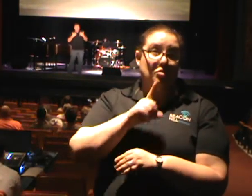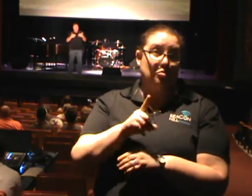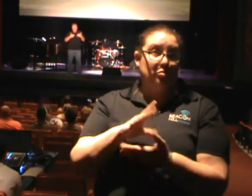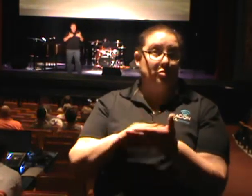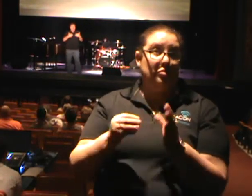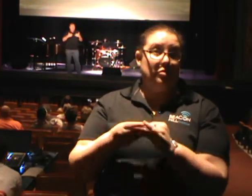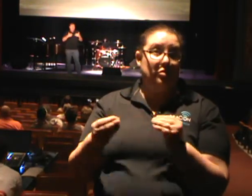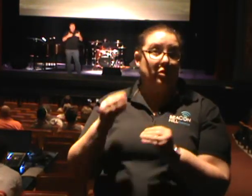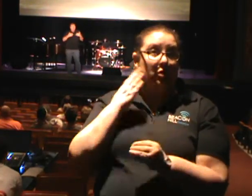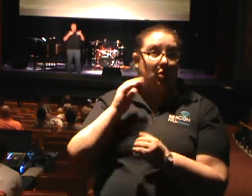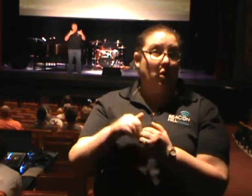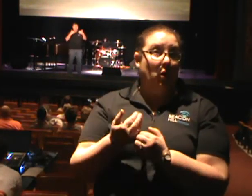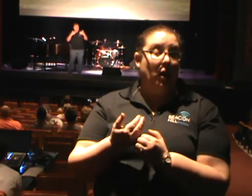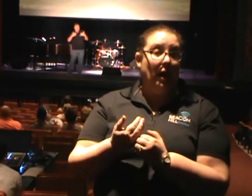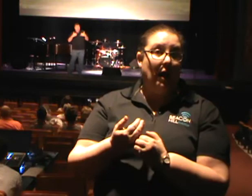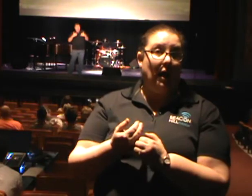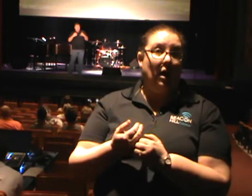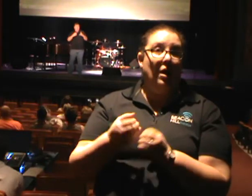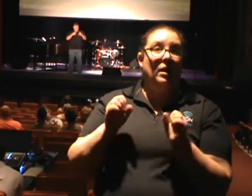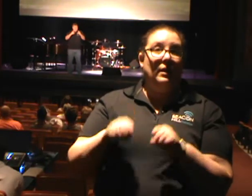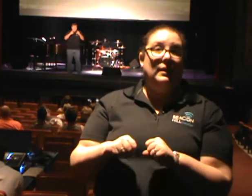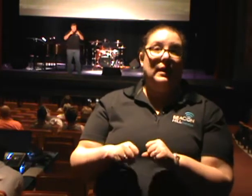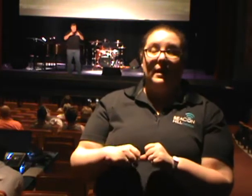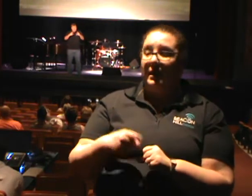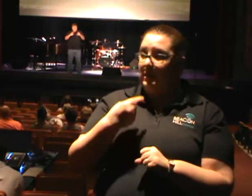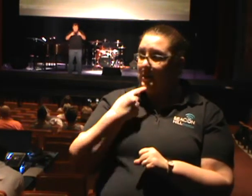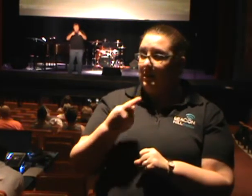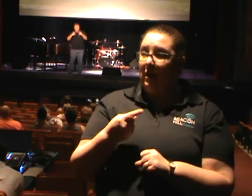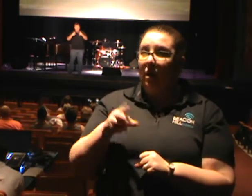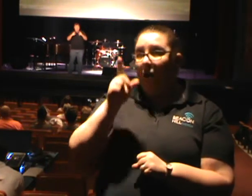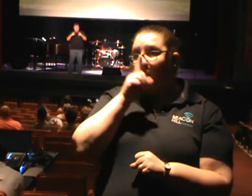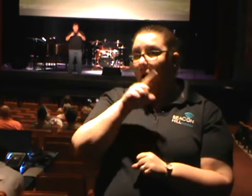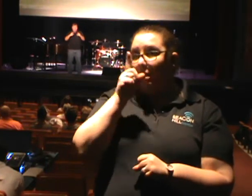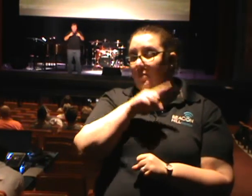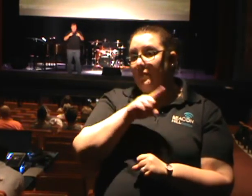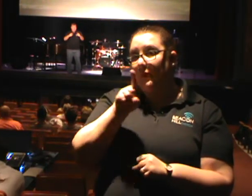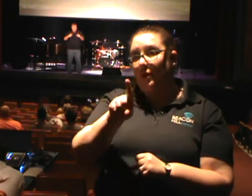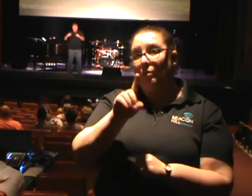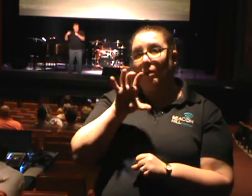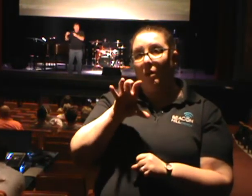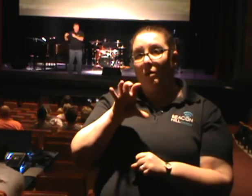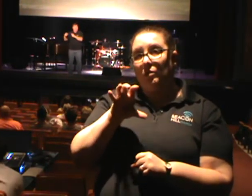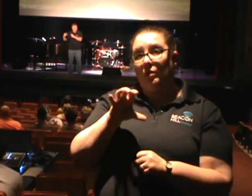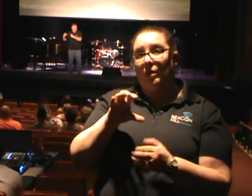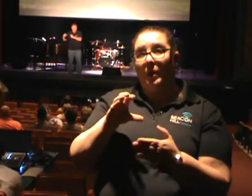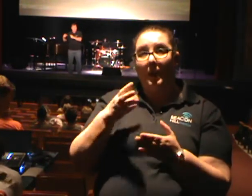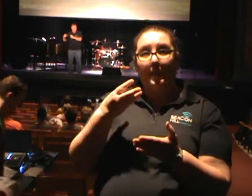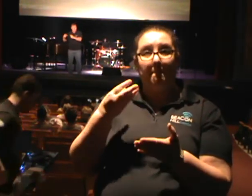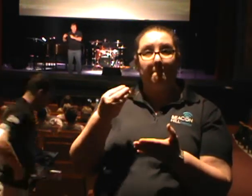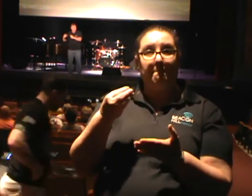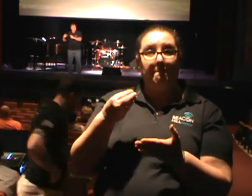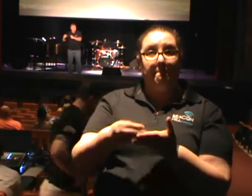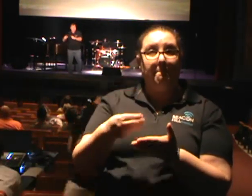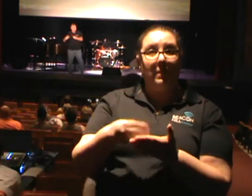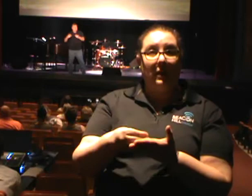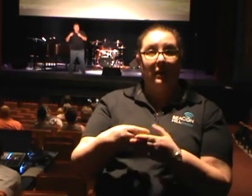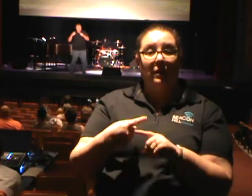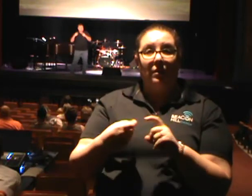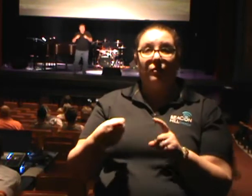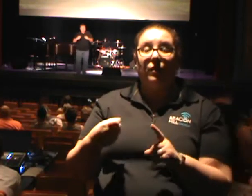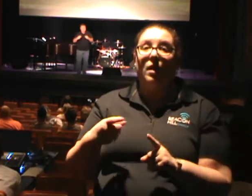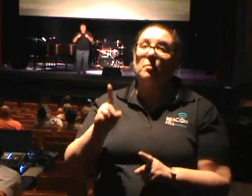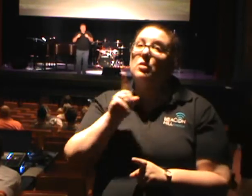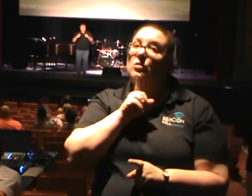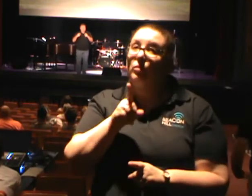You know how they can tell a fake $100 bill from a real $100 bill is that